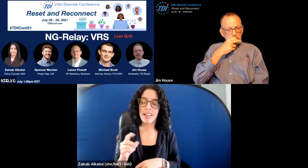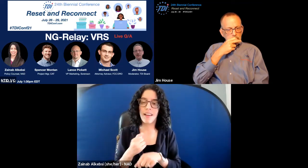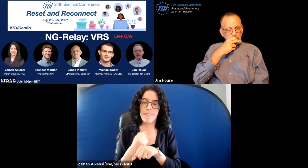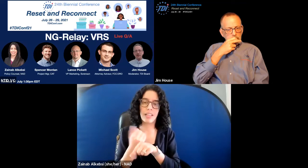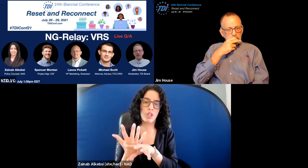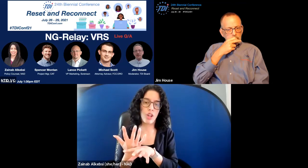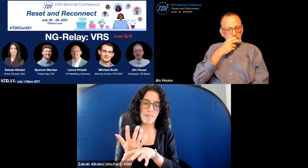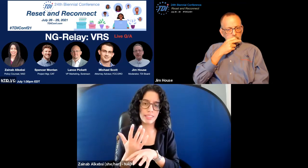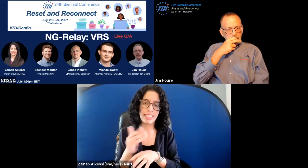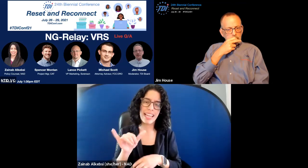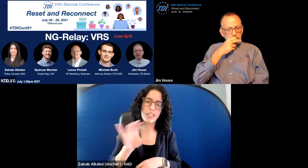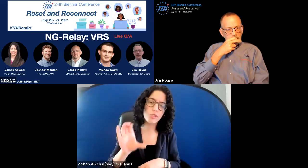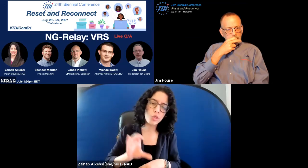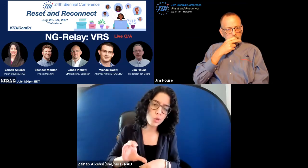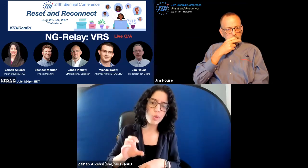accelerated